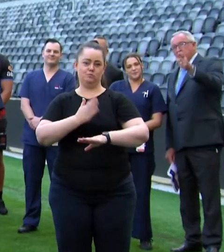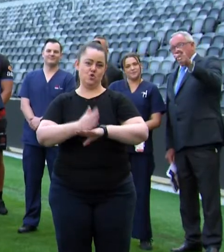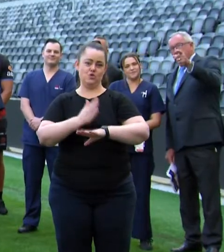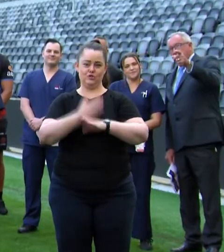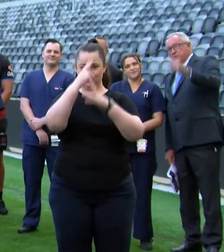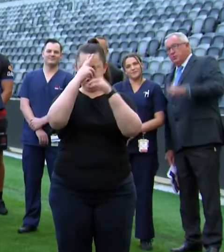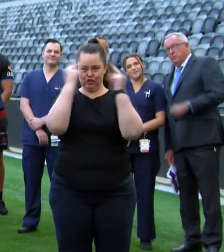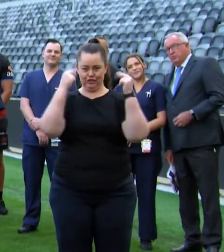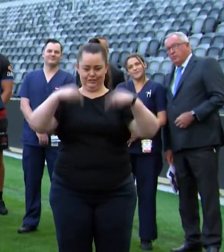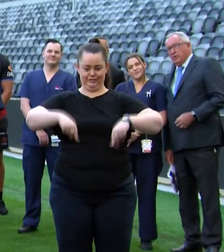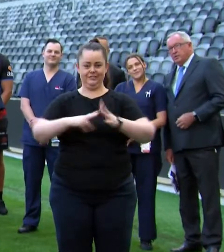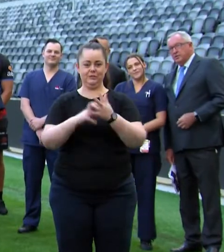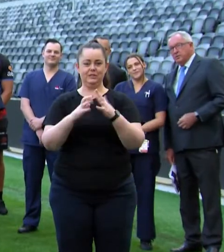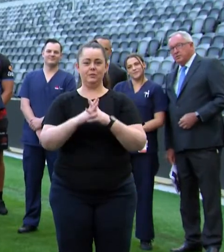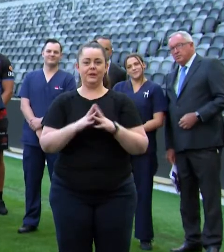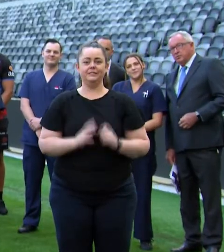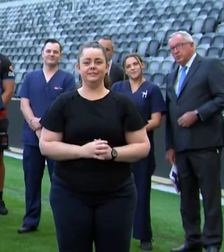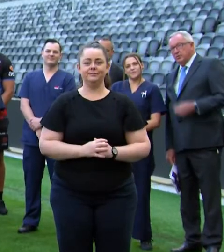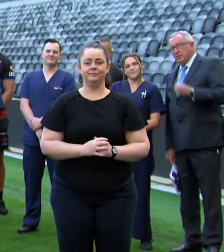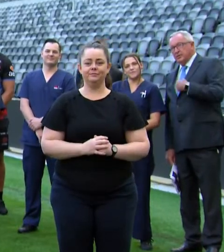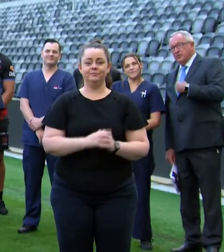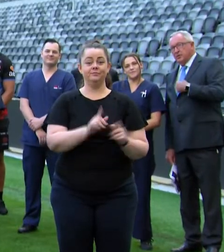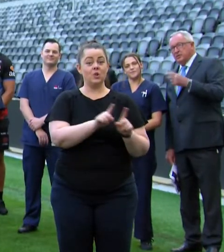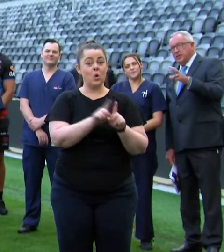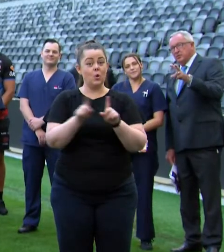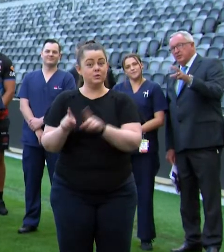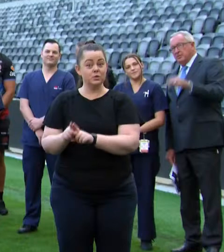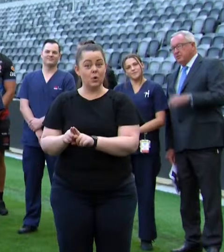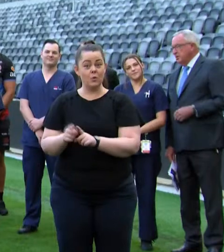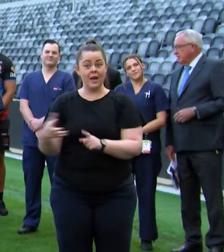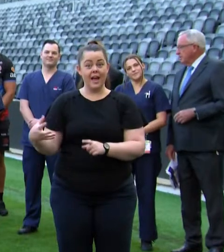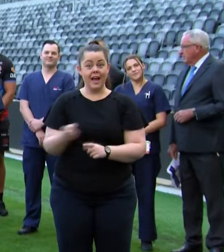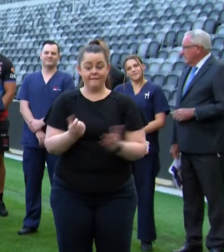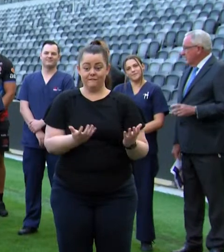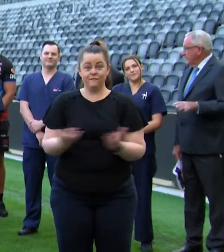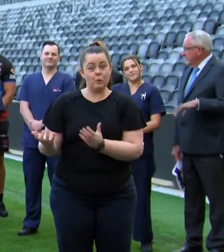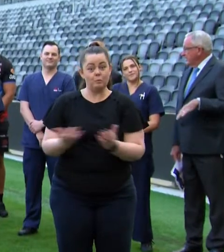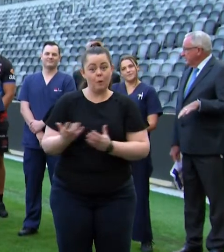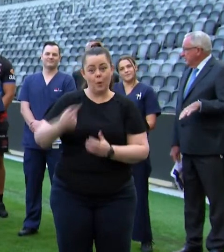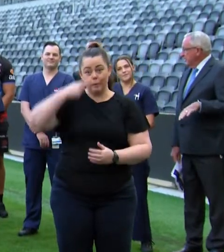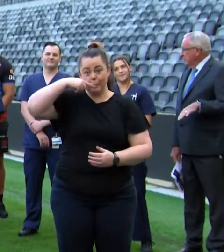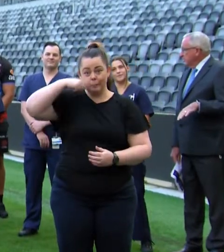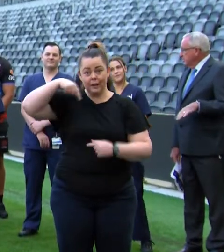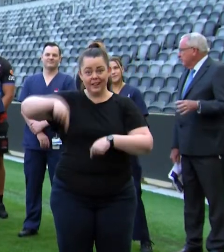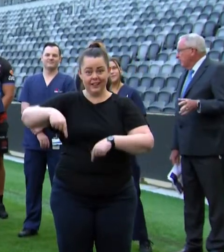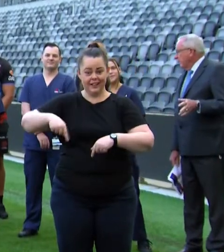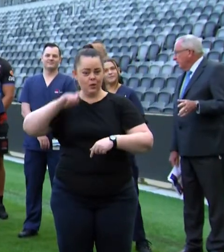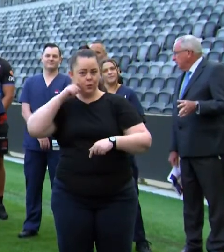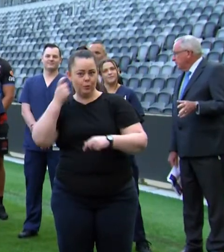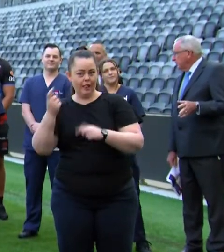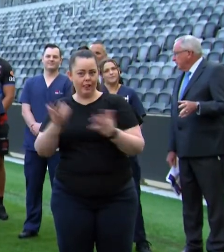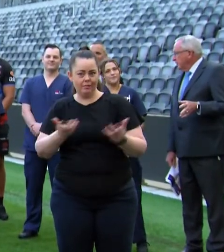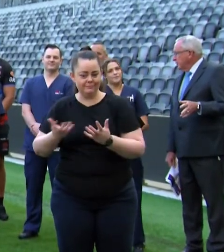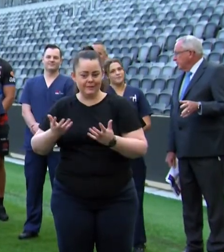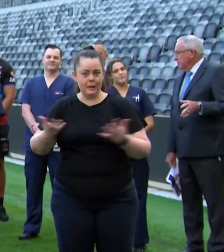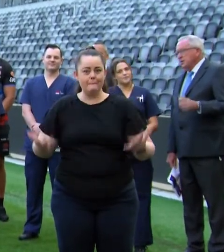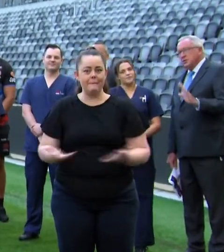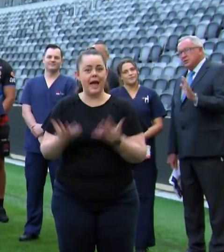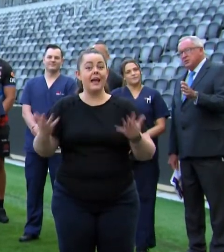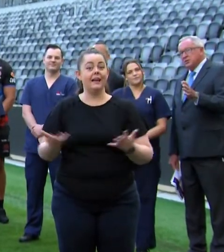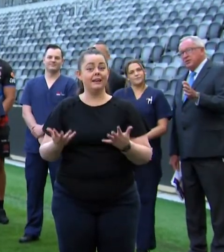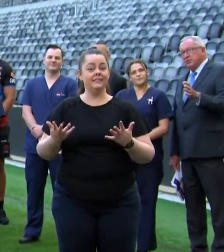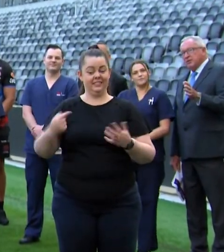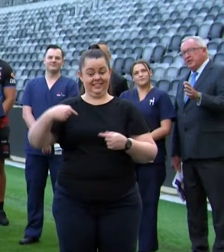state. We're also joined by players for the All-Star game on Saturday evening, where we'll be announcing today a major